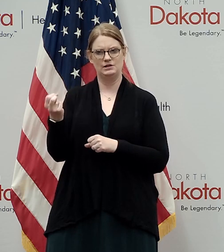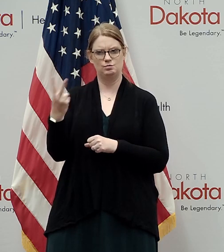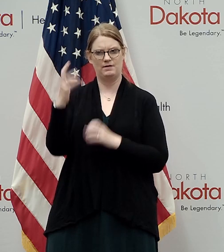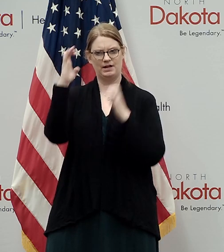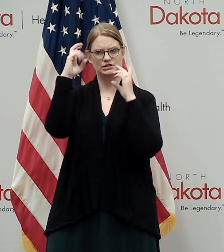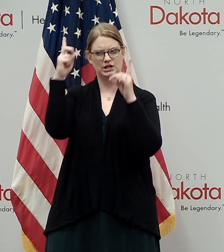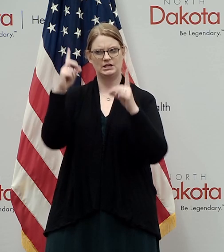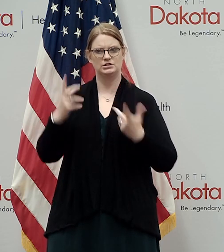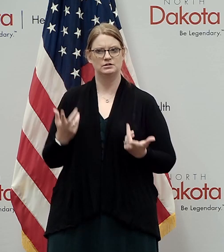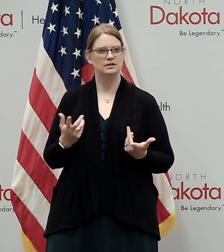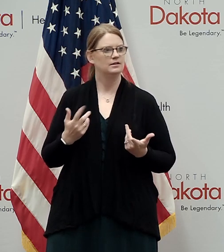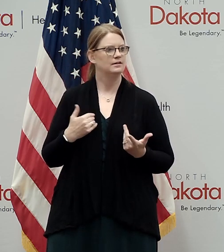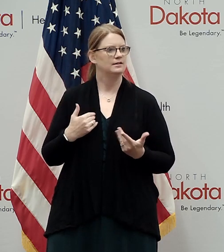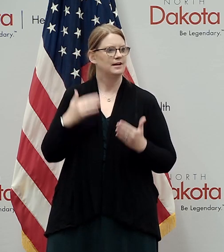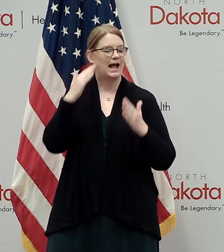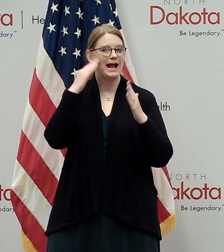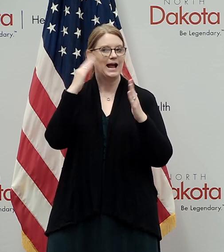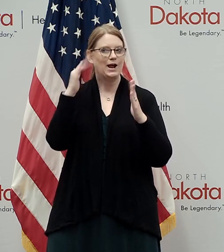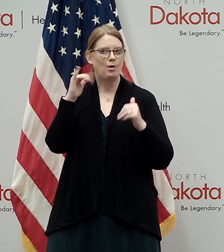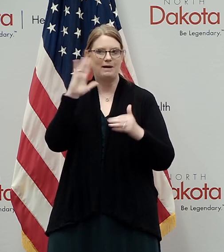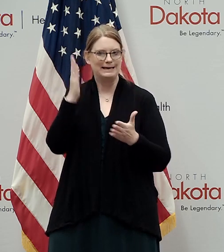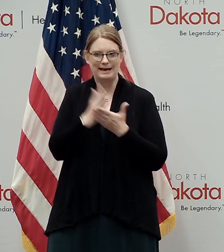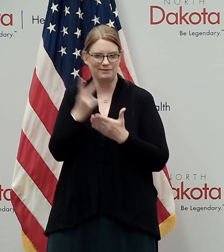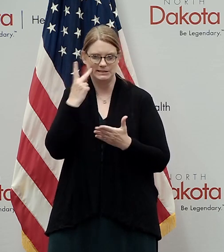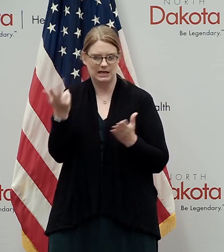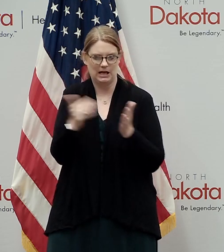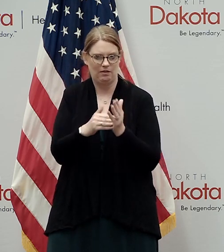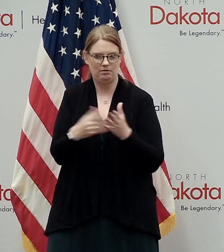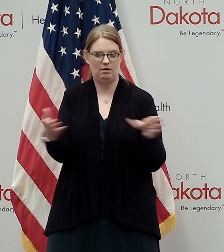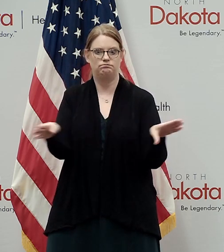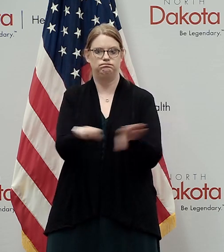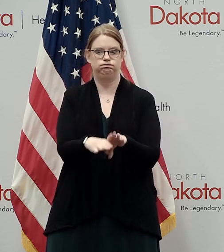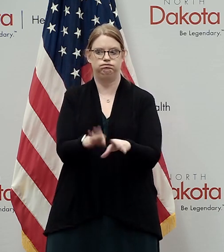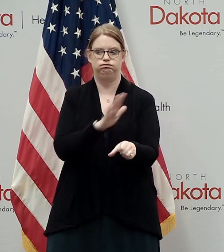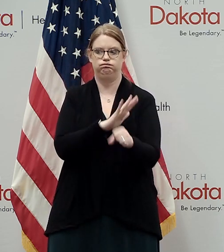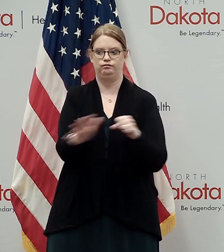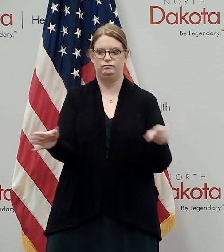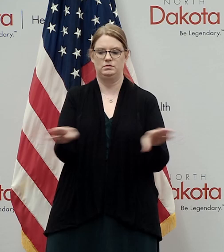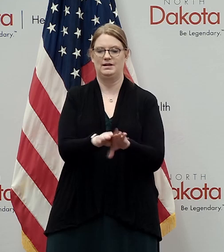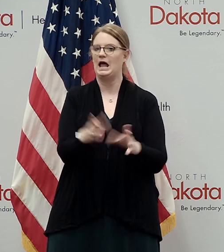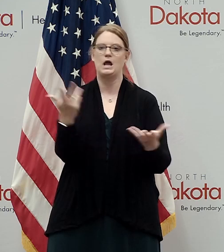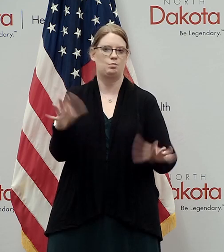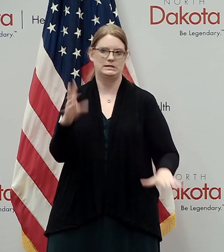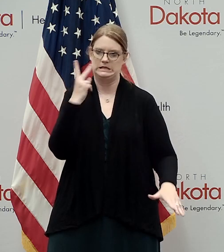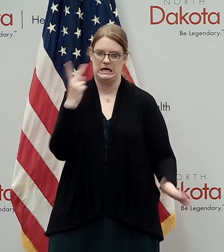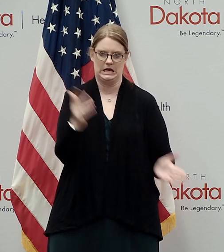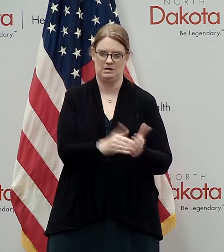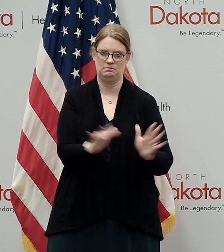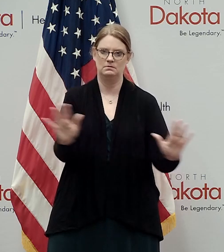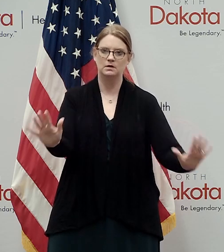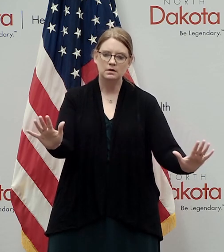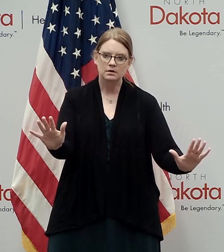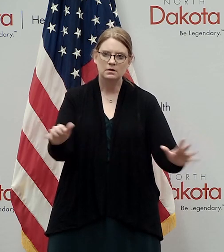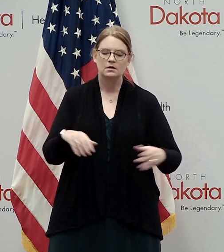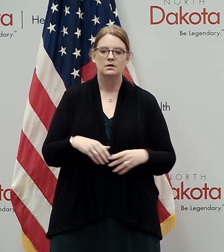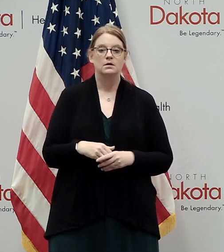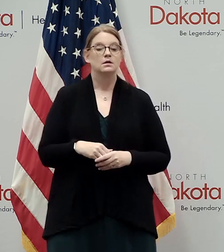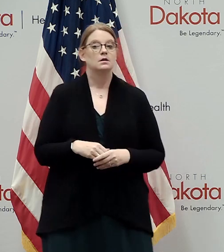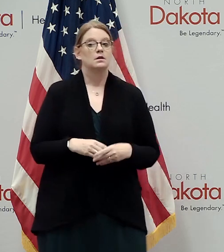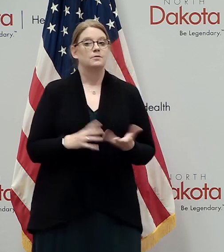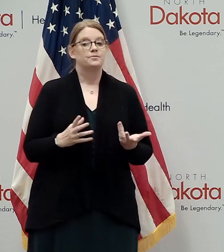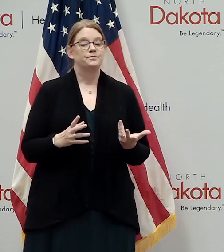education. I hope that I never see another statewide shutdown of our K-12 system again in my career. Because we do not